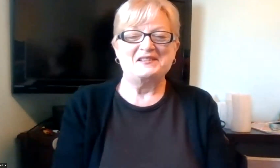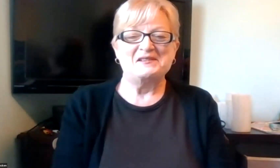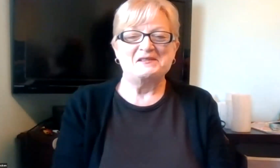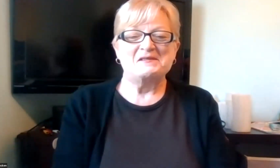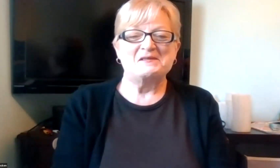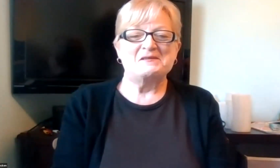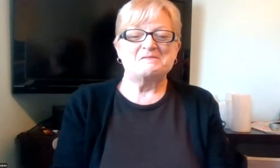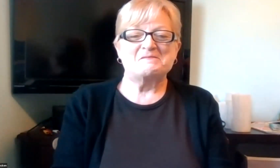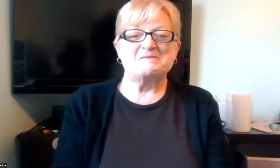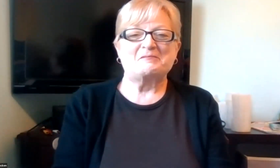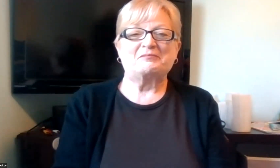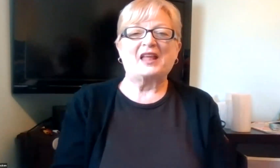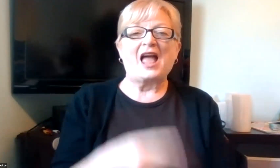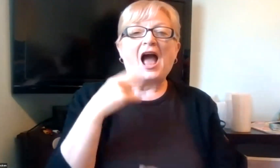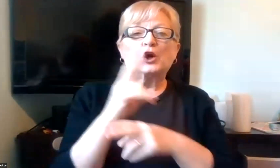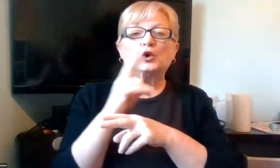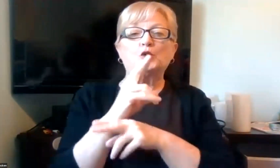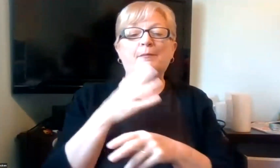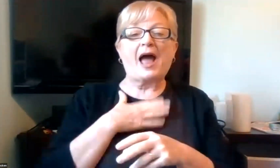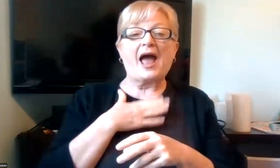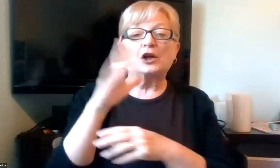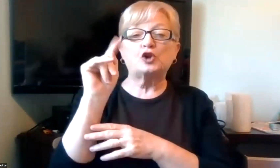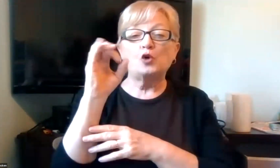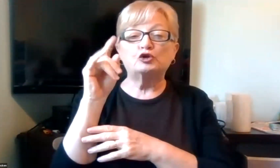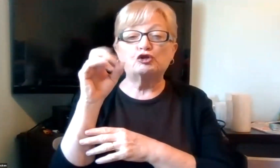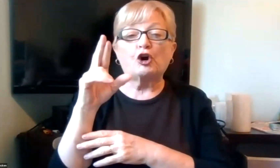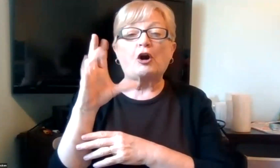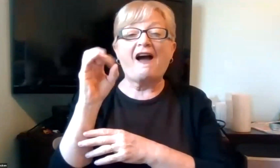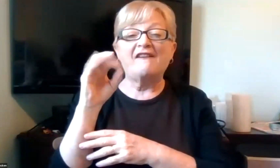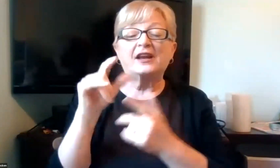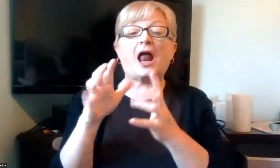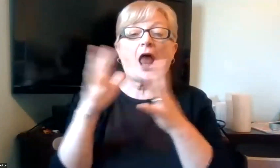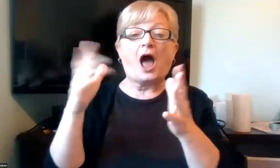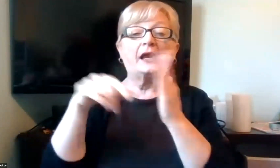I used the toaster oven quite a bit when I was in college, just because I didn't have a lot of